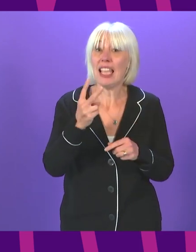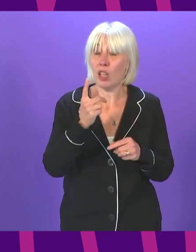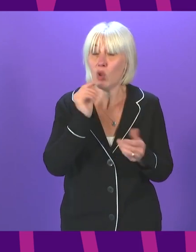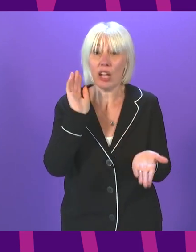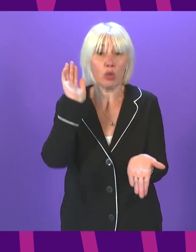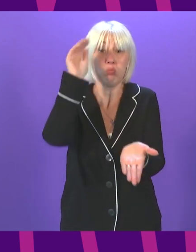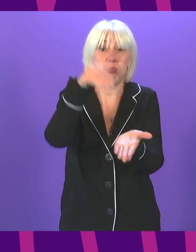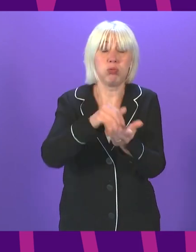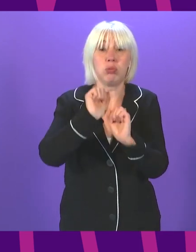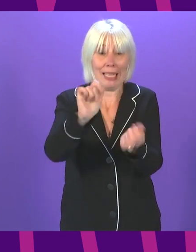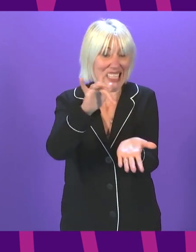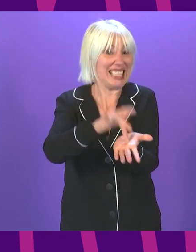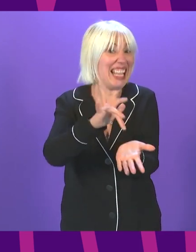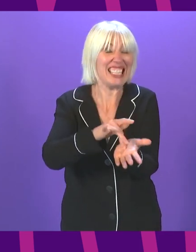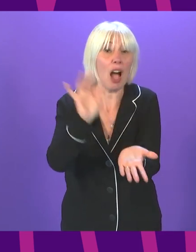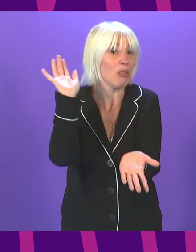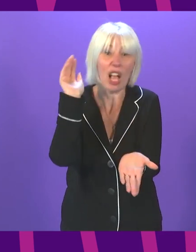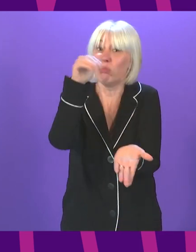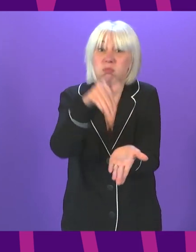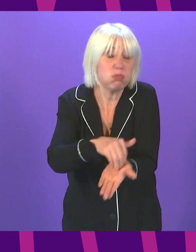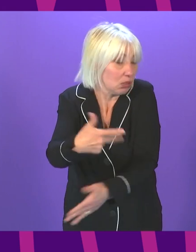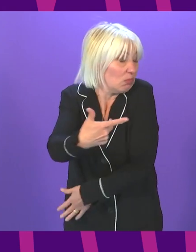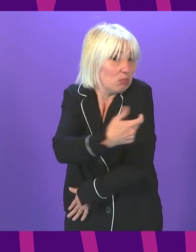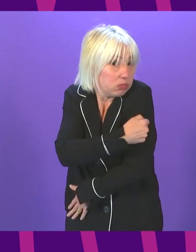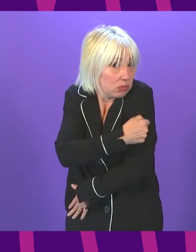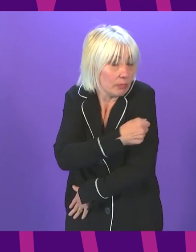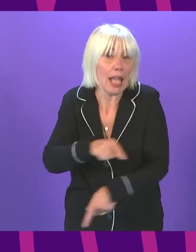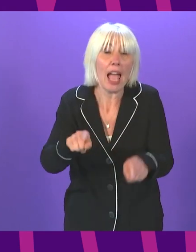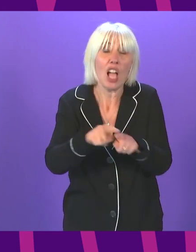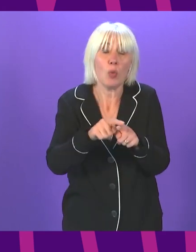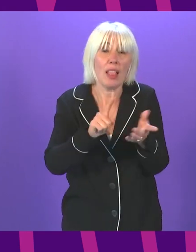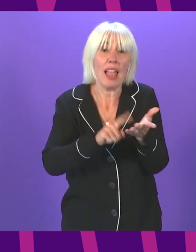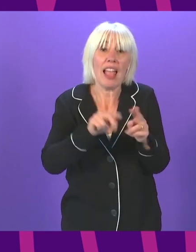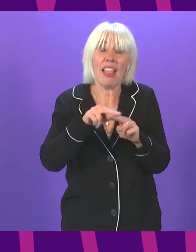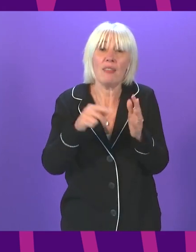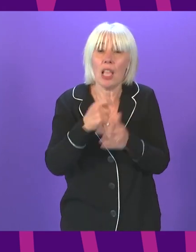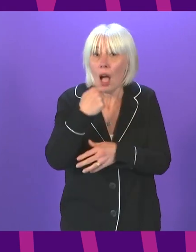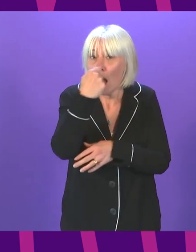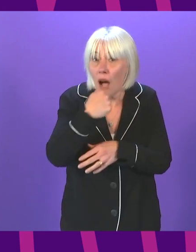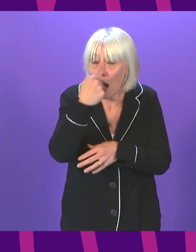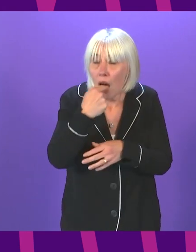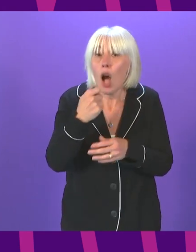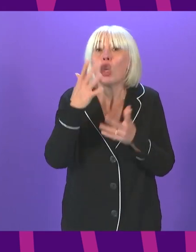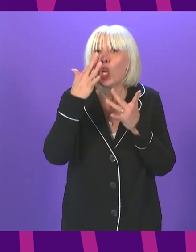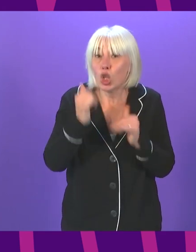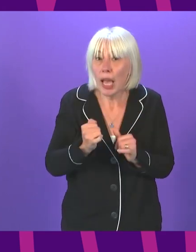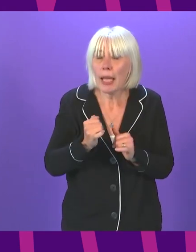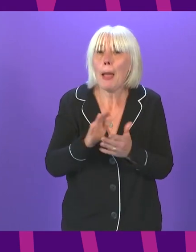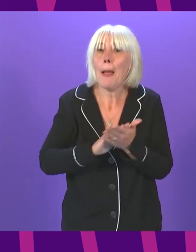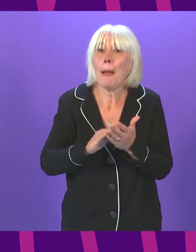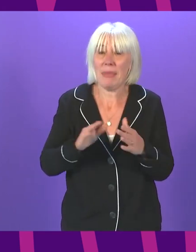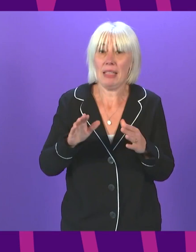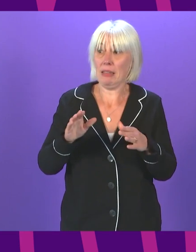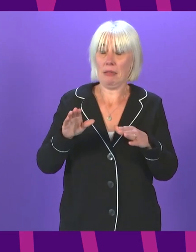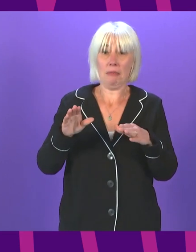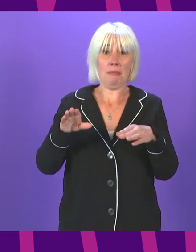the JAG. Second, please test yourself regularly with lateral flow devices. If you do that, then if you have the virus but don't have symptoms, you